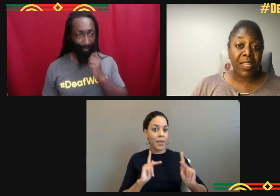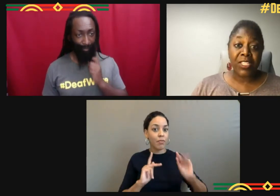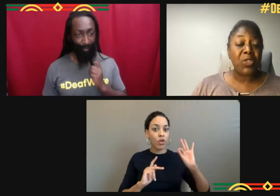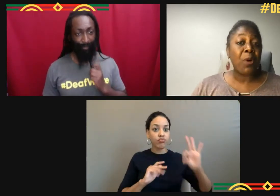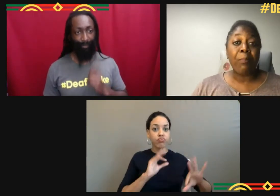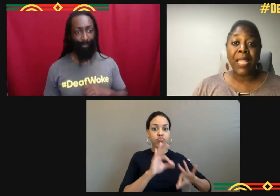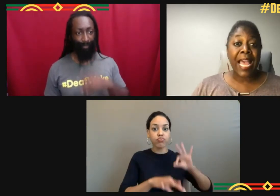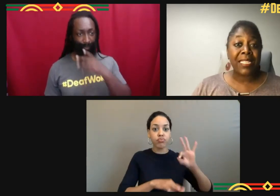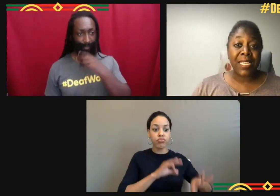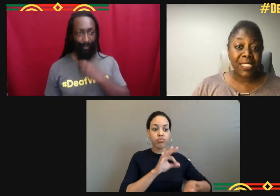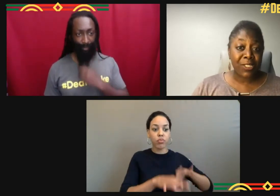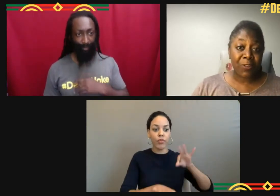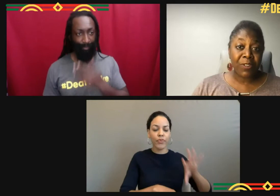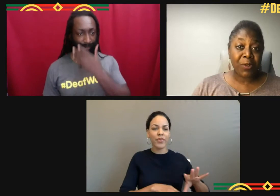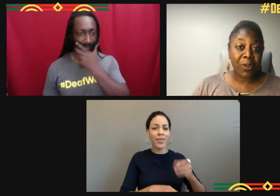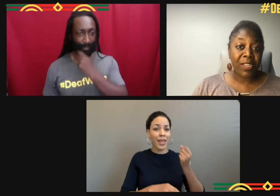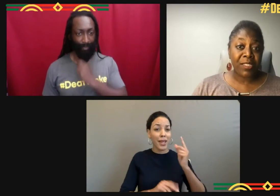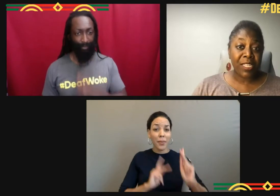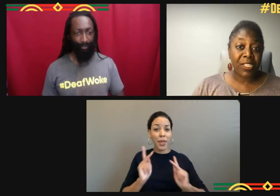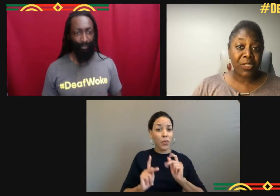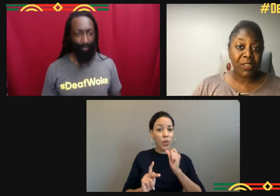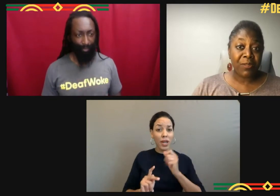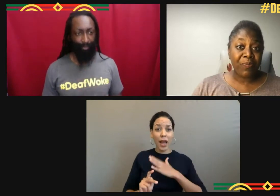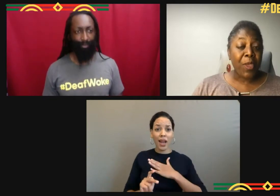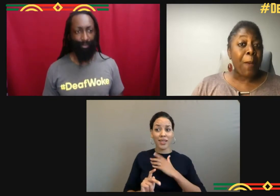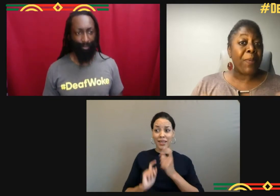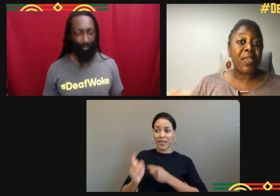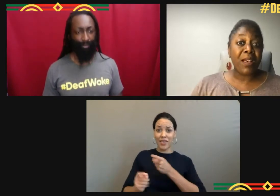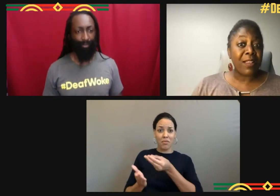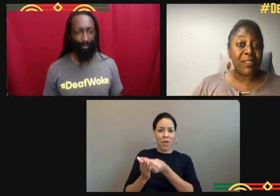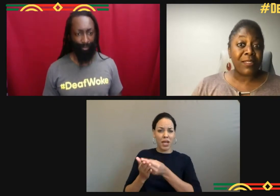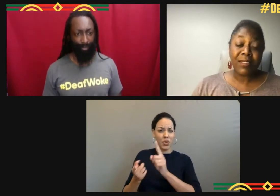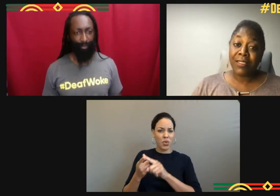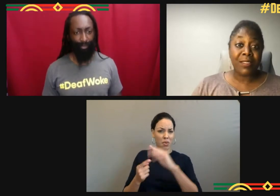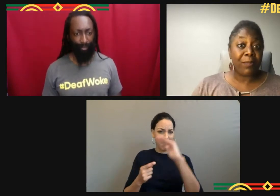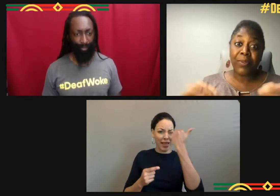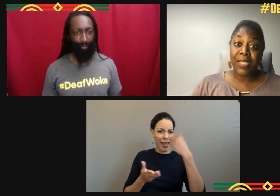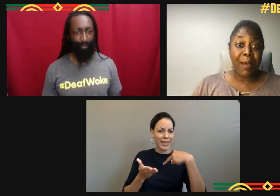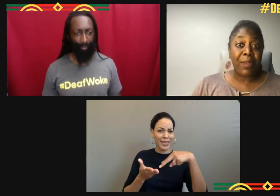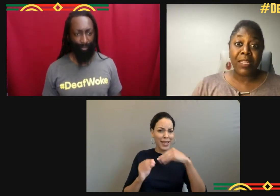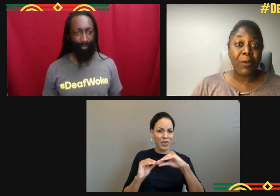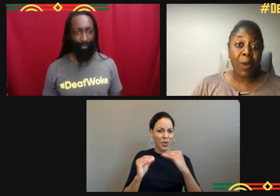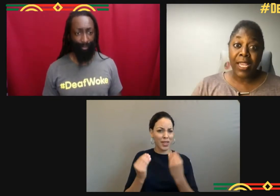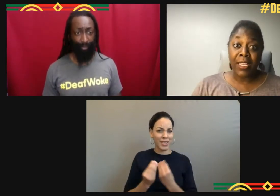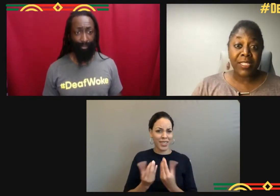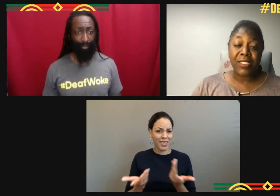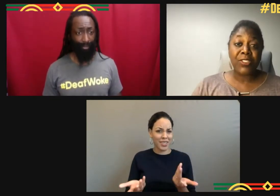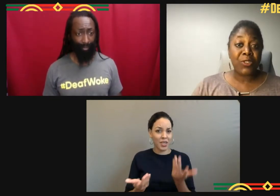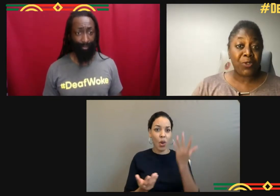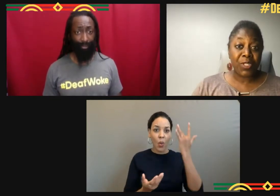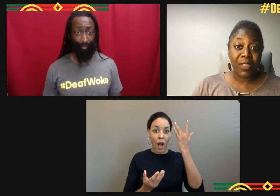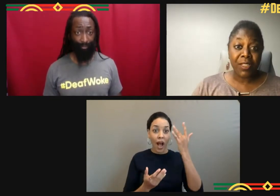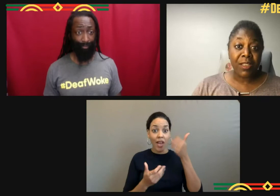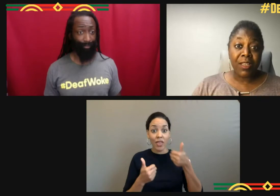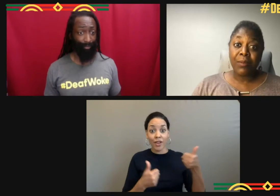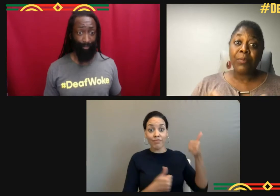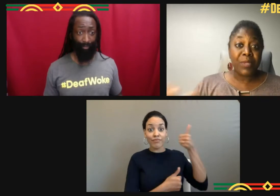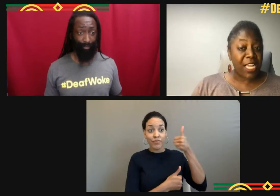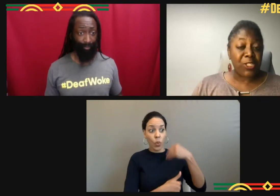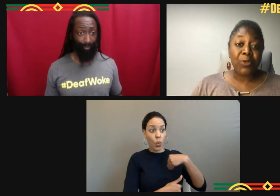giving money to a Black dance service organization because the predominantly white